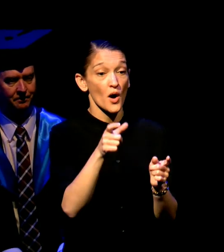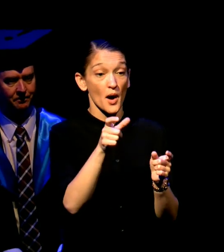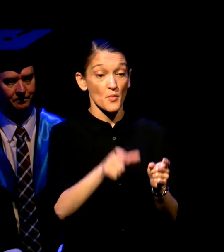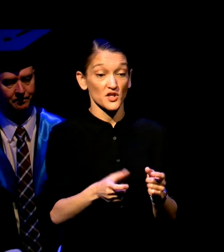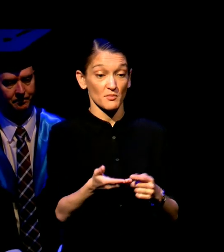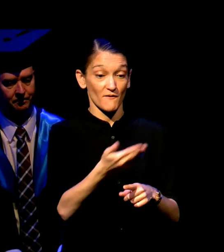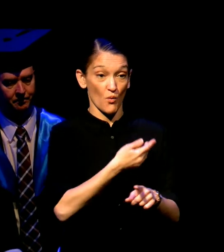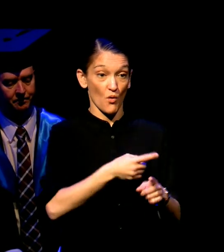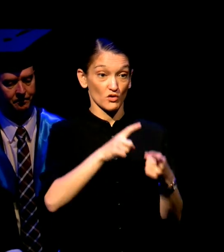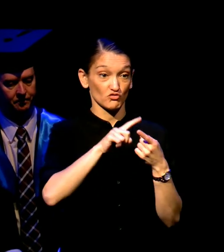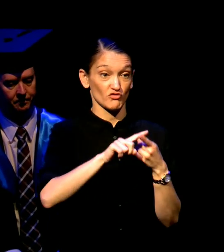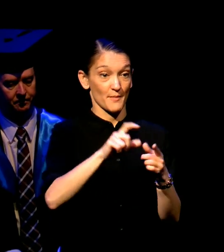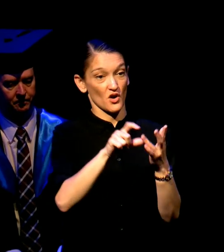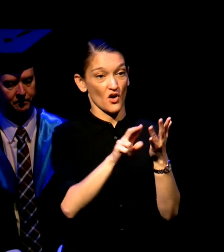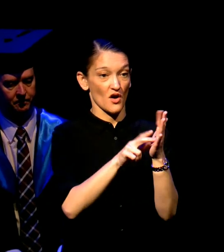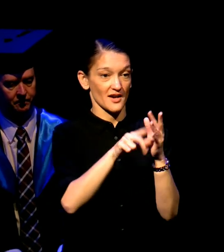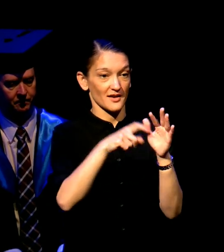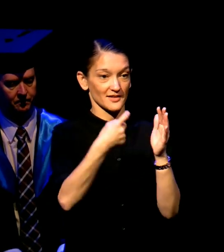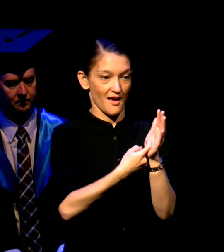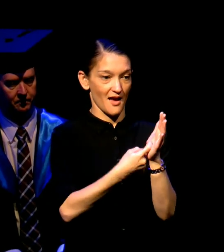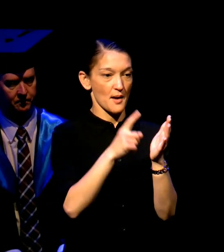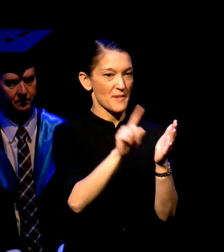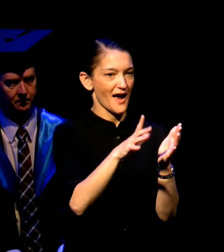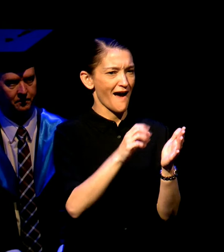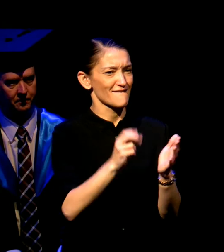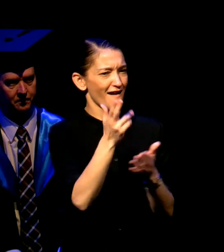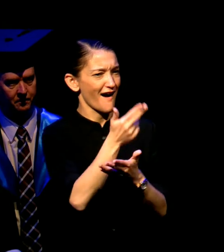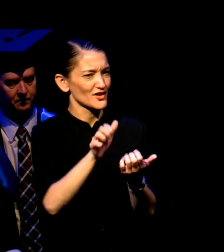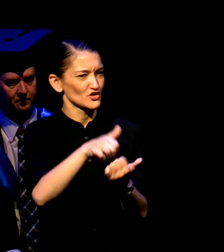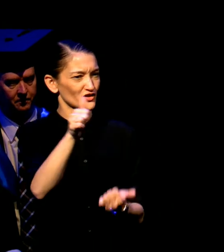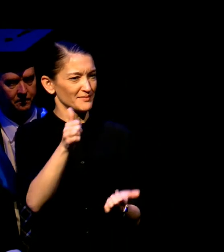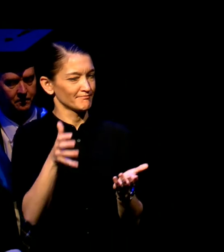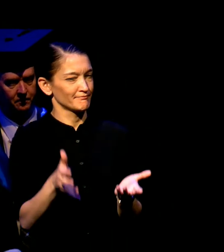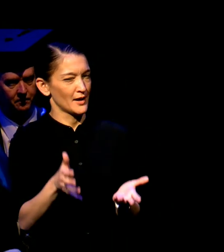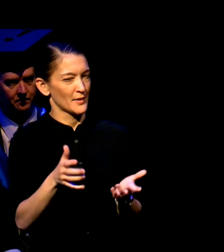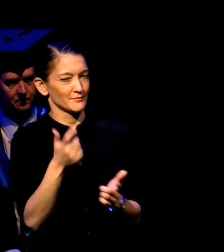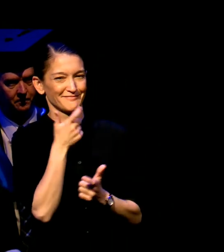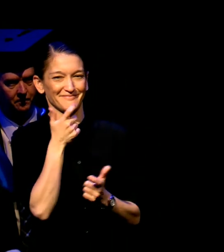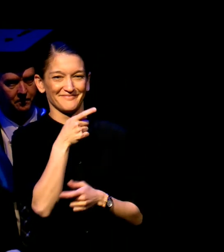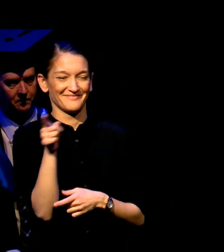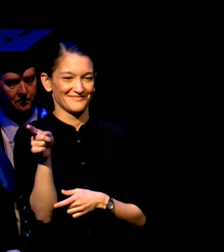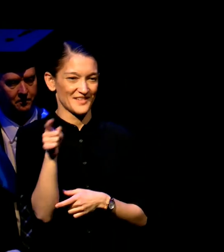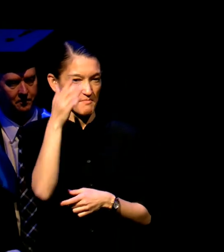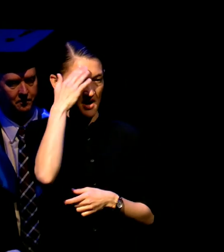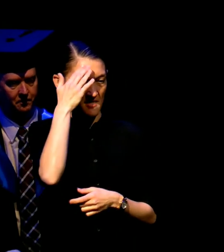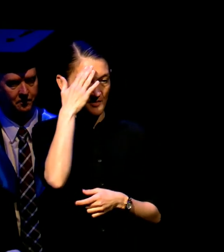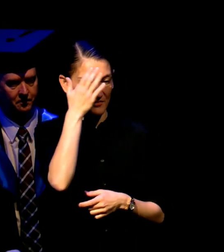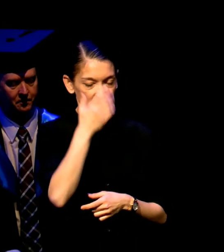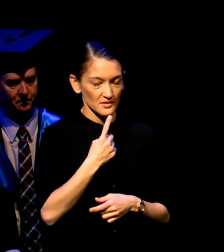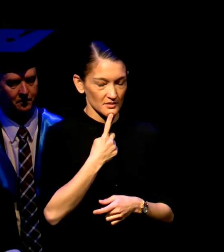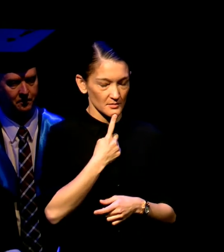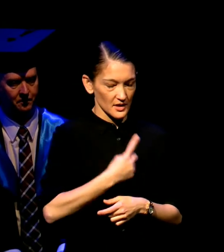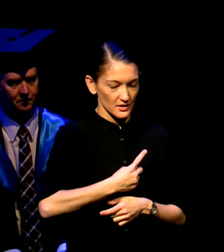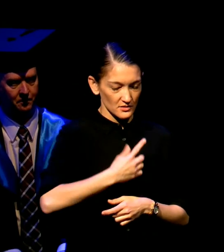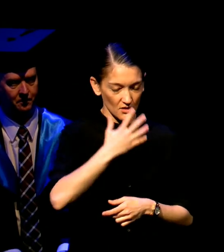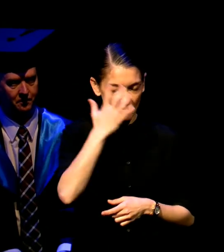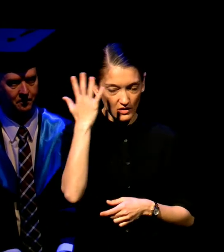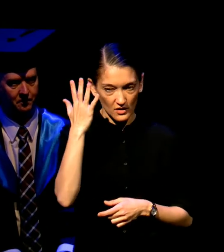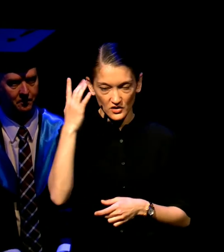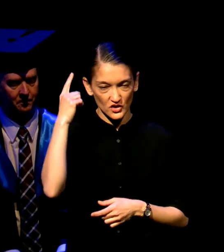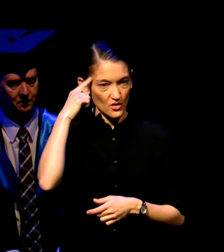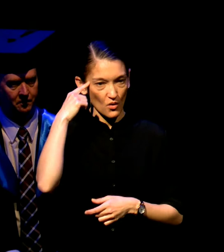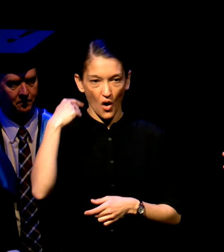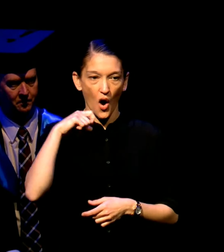conductor armed with an arts degree. My mother was mortified that I had an arts degree. She thought that I was